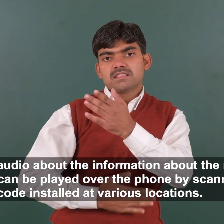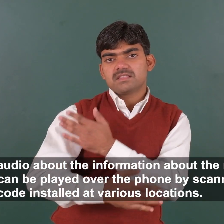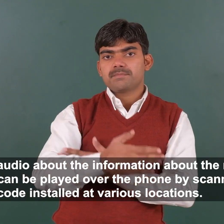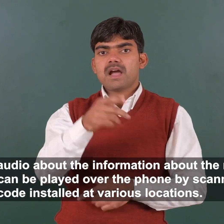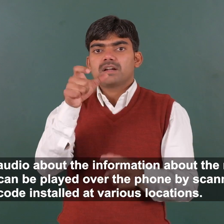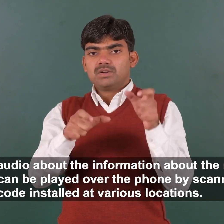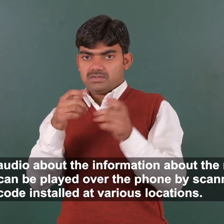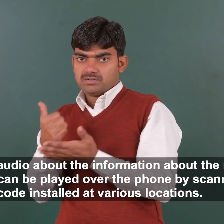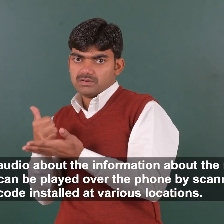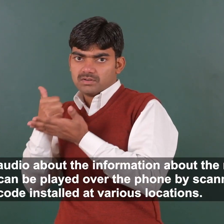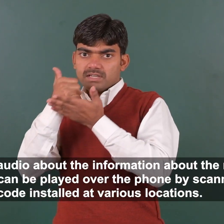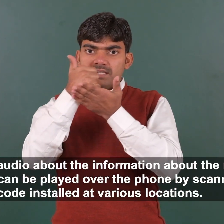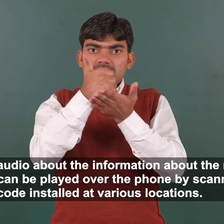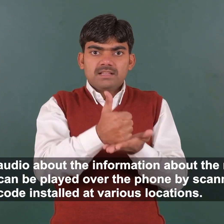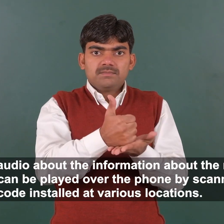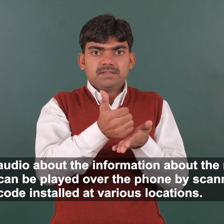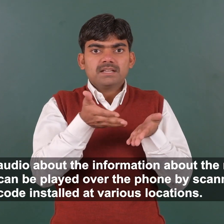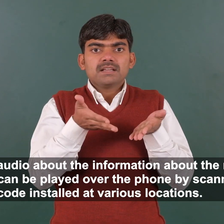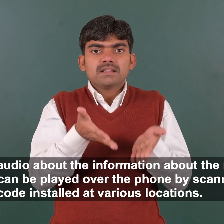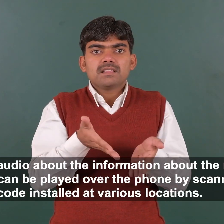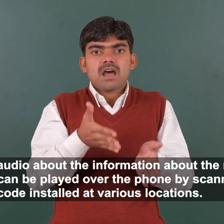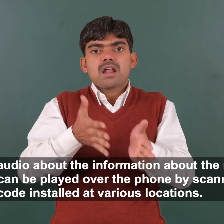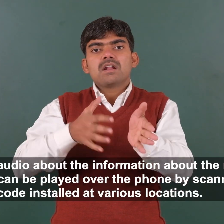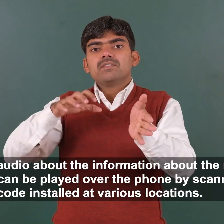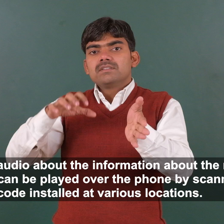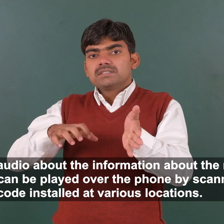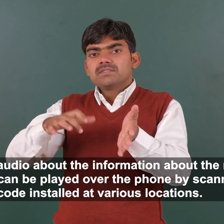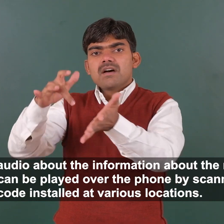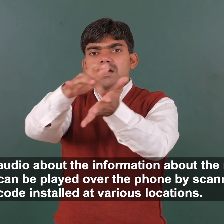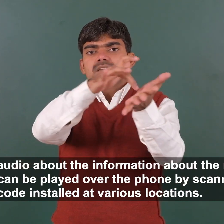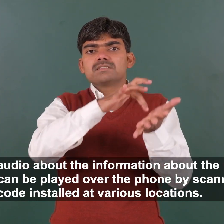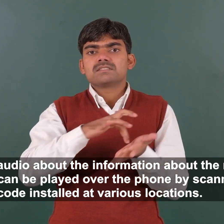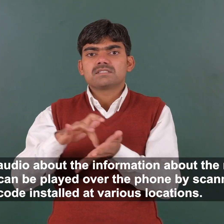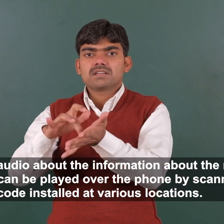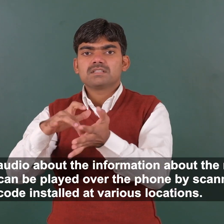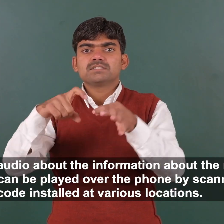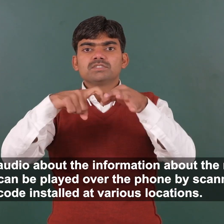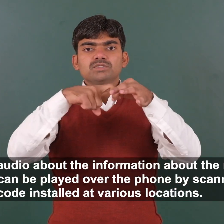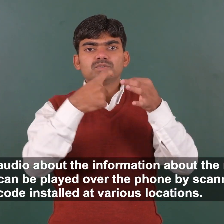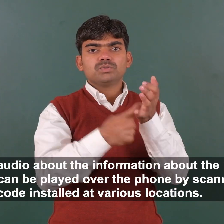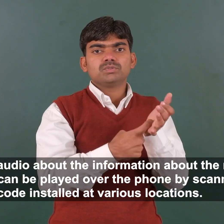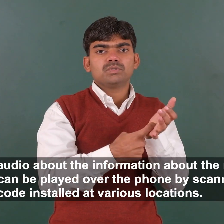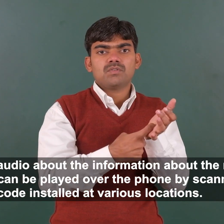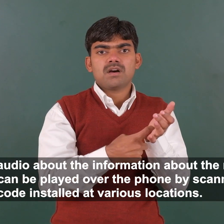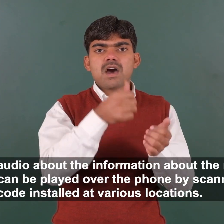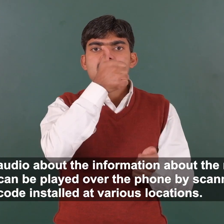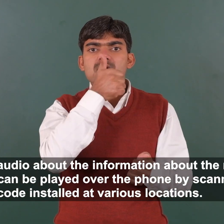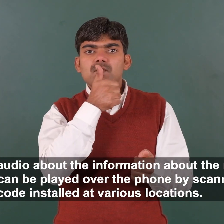Scannable audio about the information about the railway station that can be played over the phone